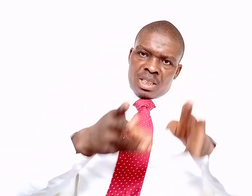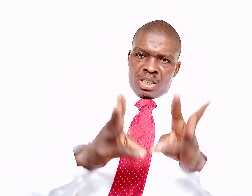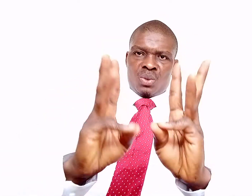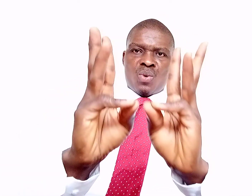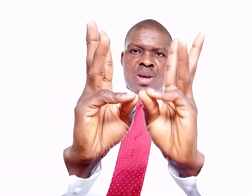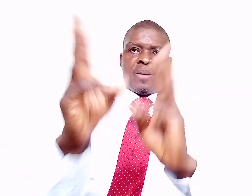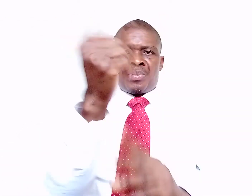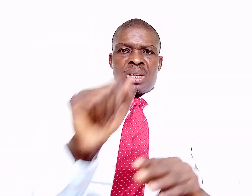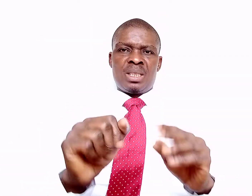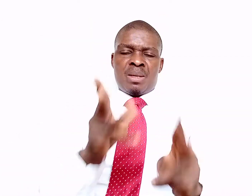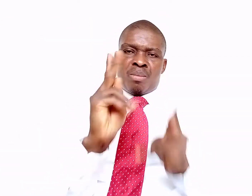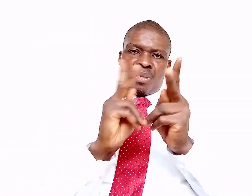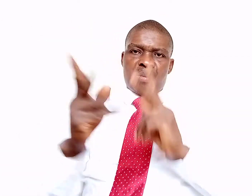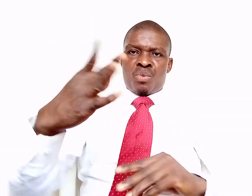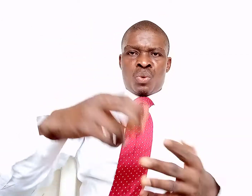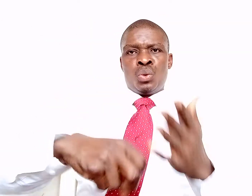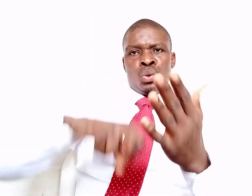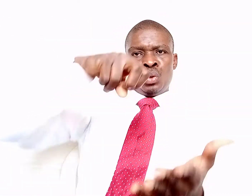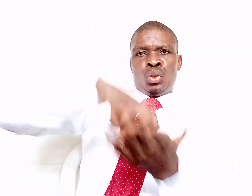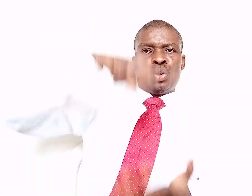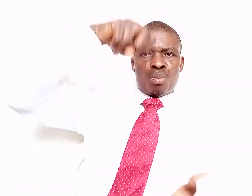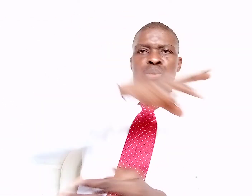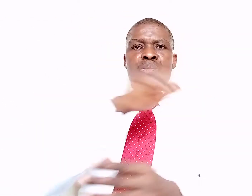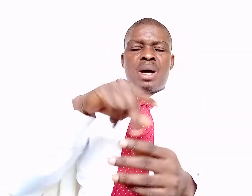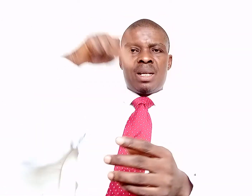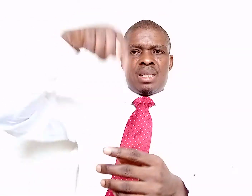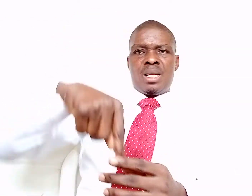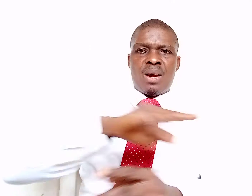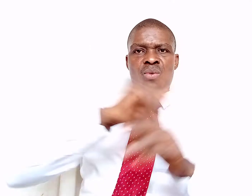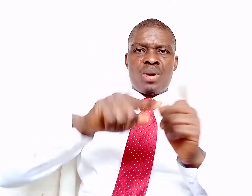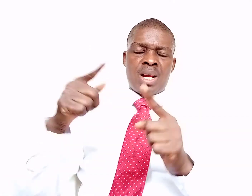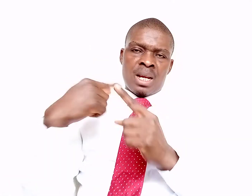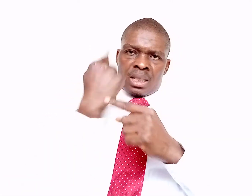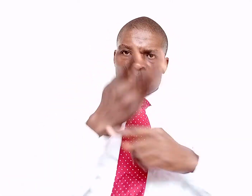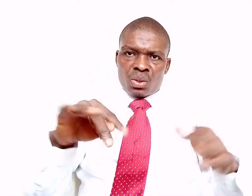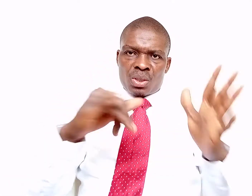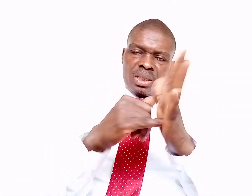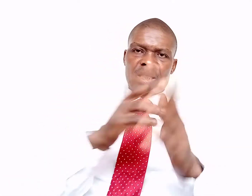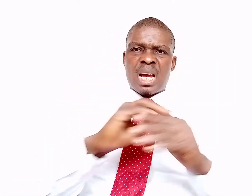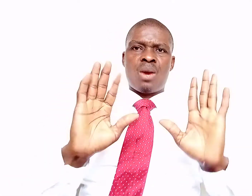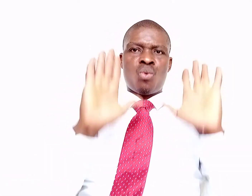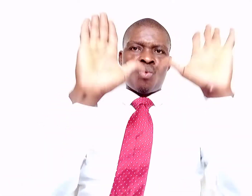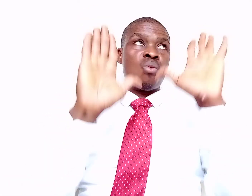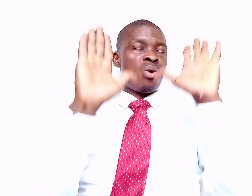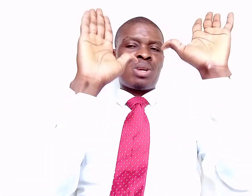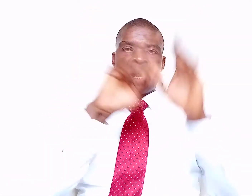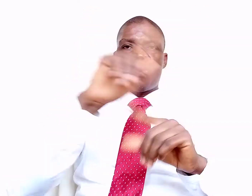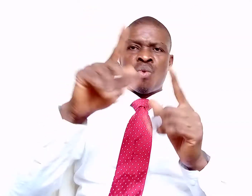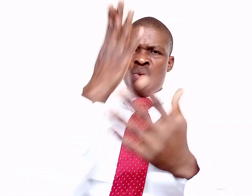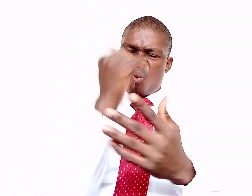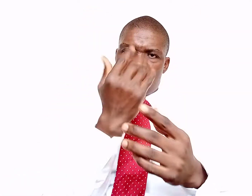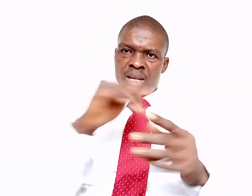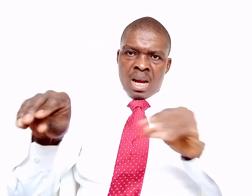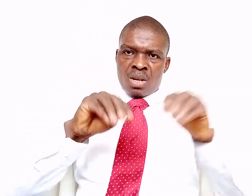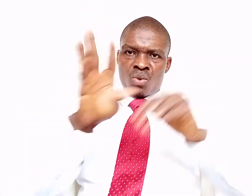fans jump up and down. When I first saw this, I wondered what they were doing, and my mind conjured